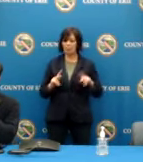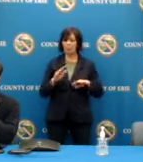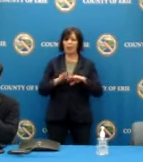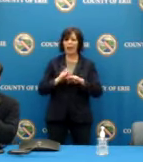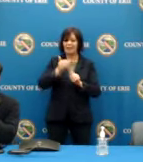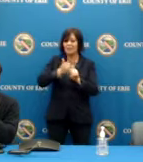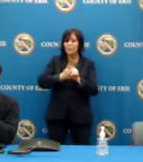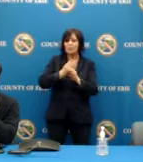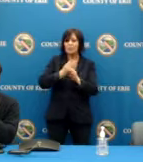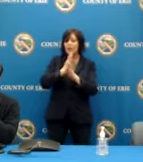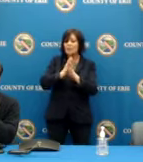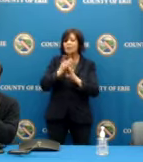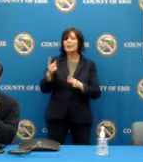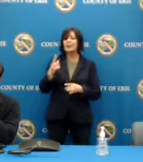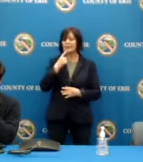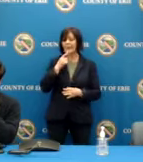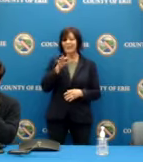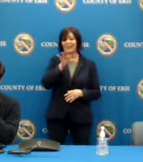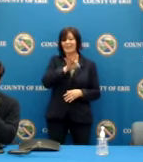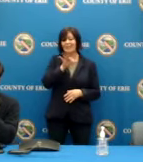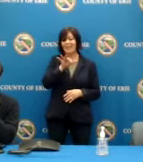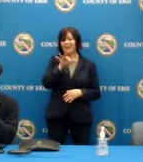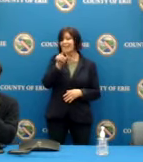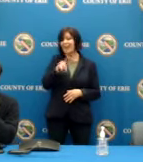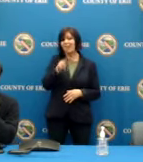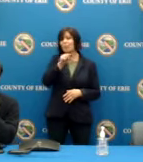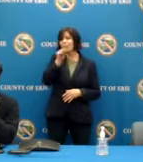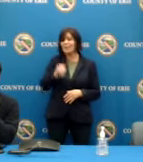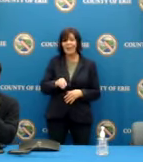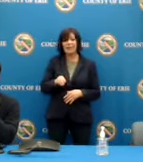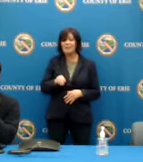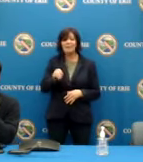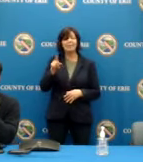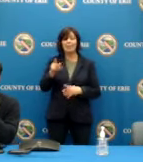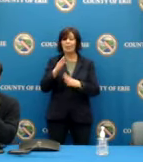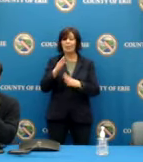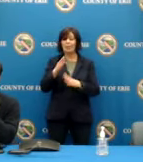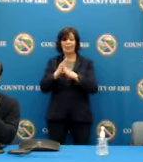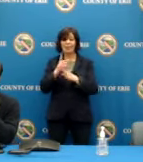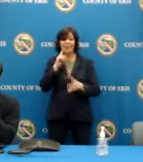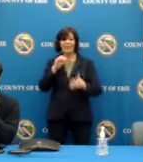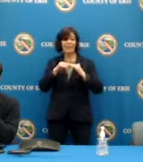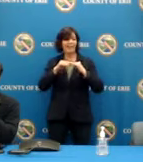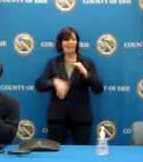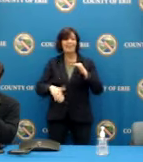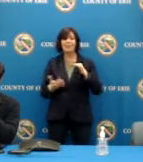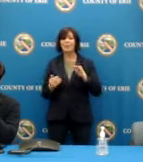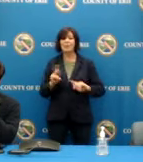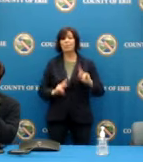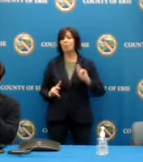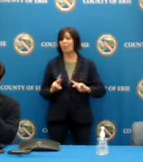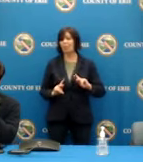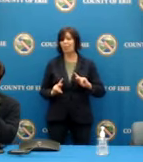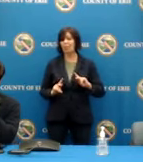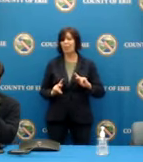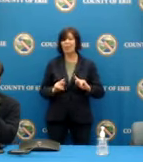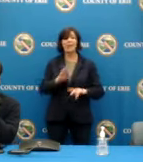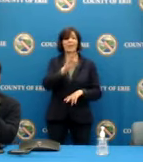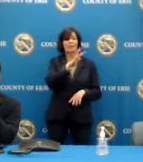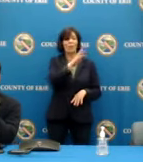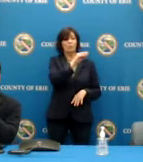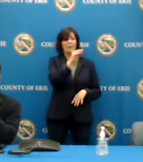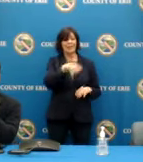bus, and they said that 99.5% of their cars and buses had less than 15 passengers and 94%